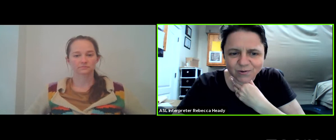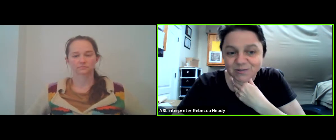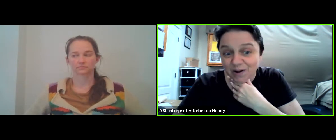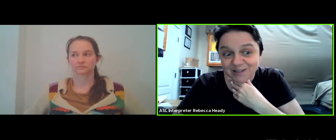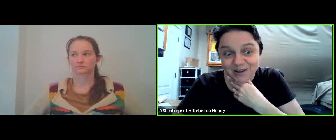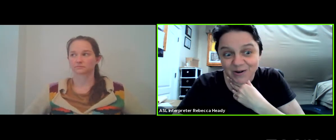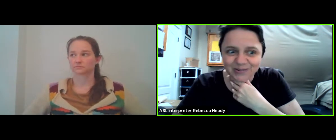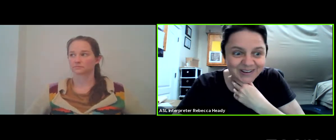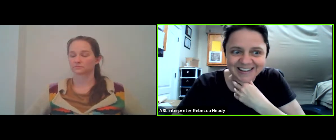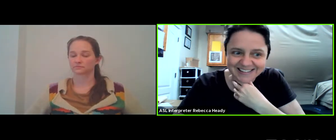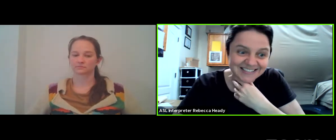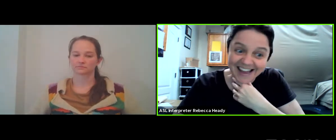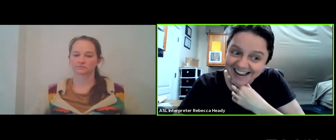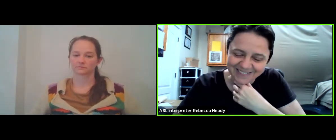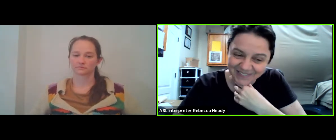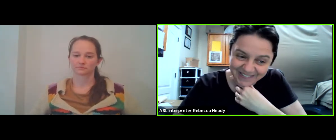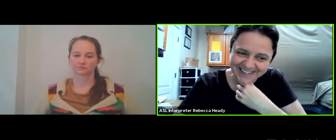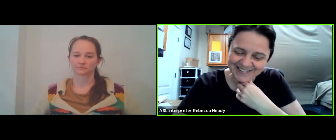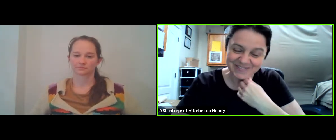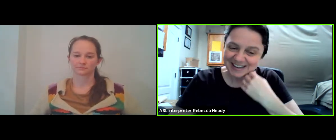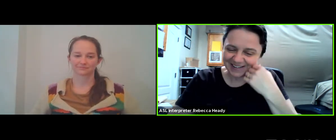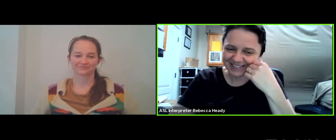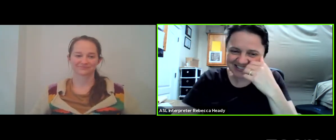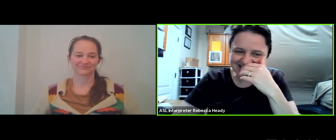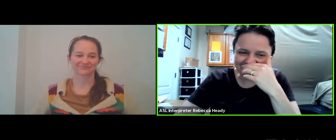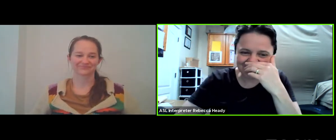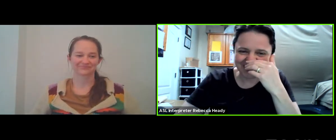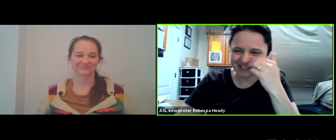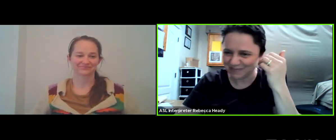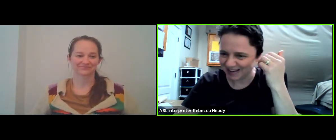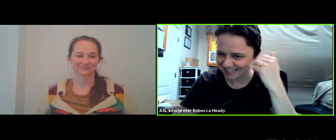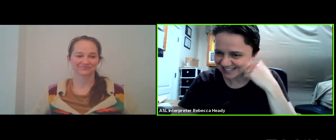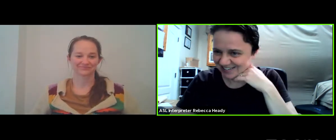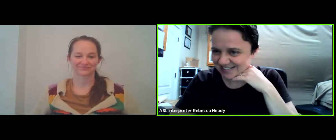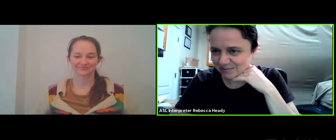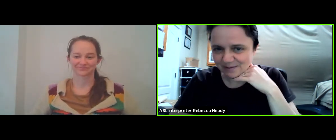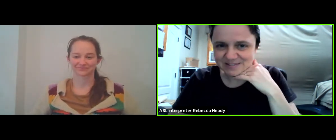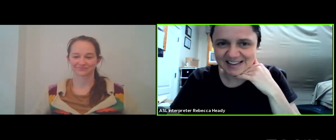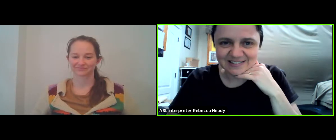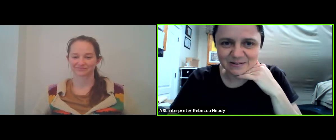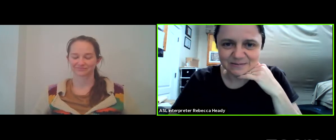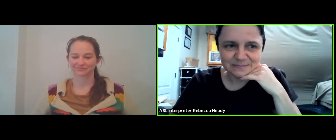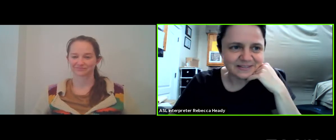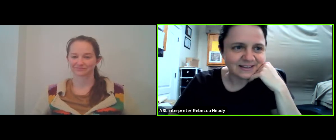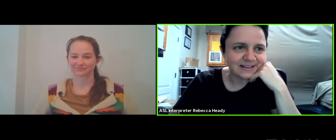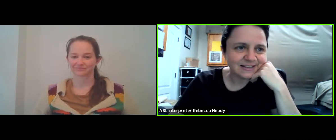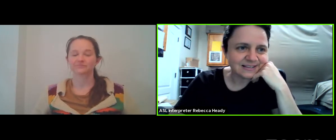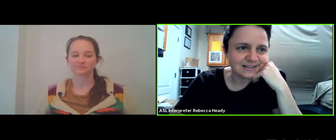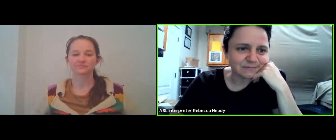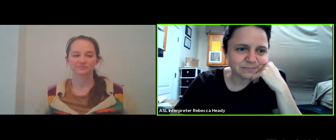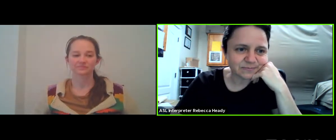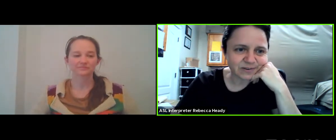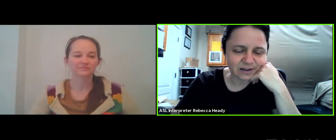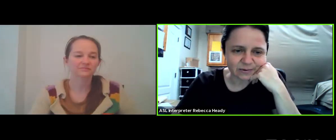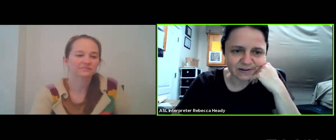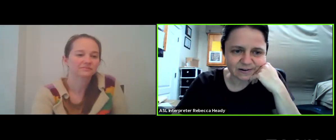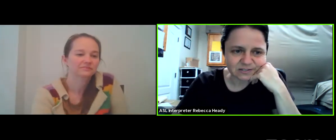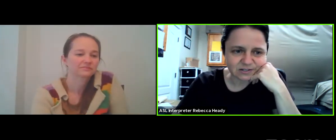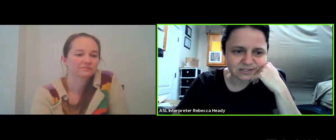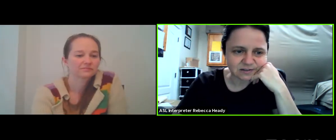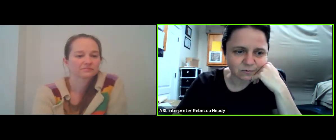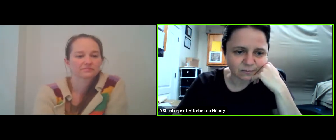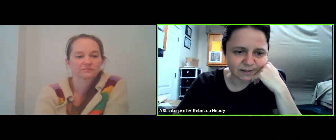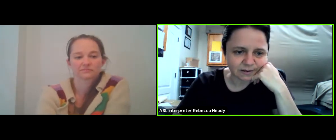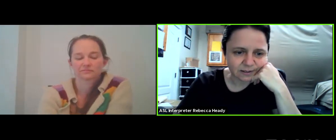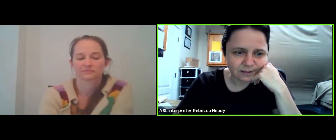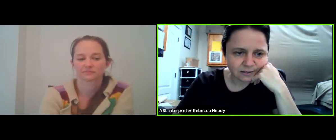I almost want to go look at the sign for the video instead of his picture. Sometimes he has the video in there so